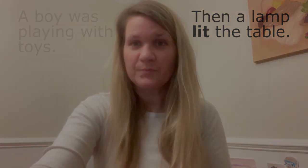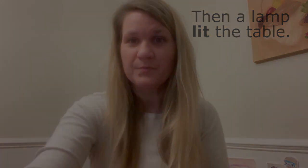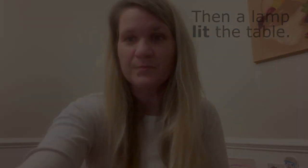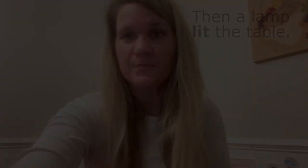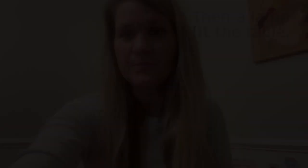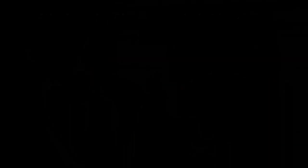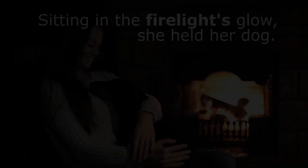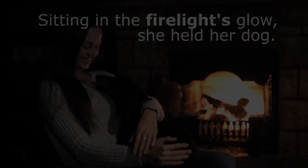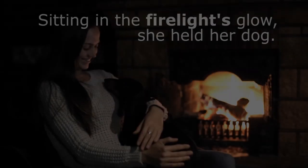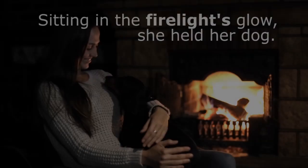lamp